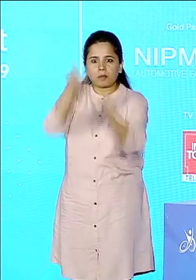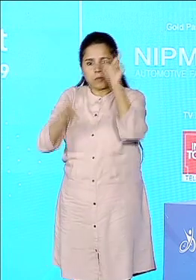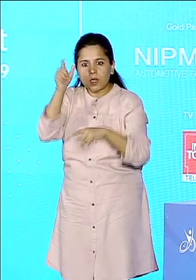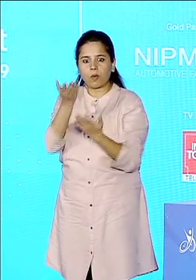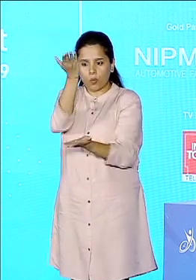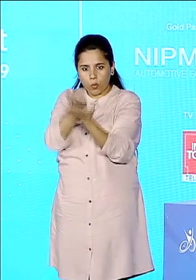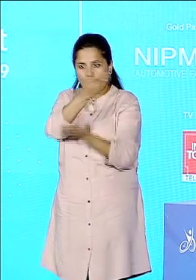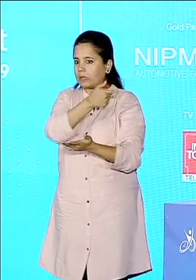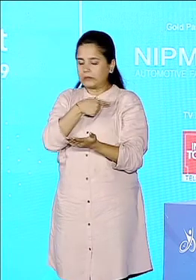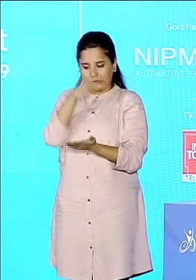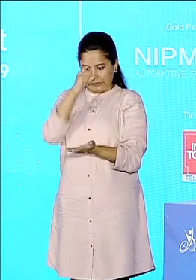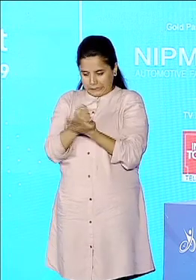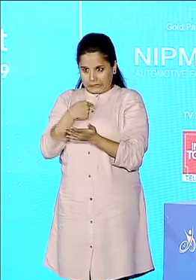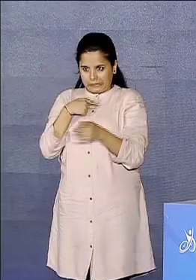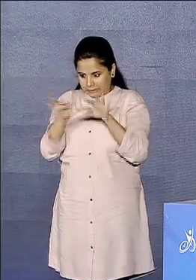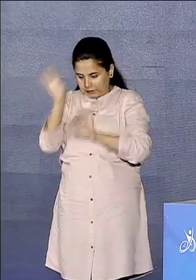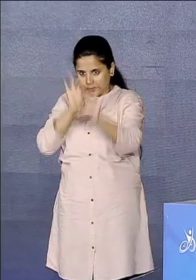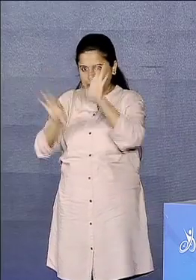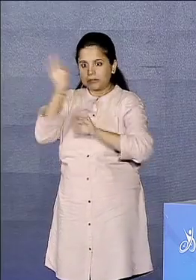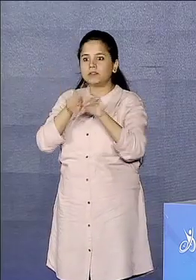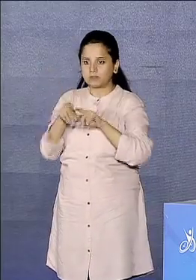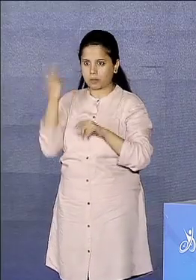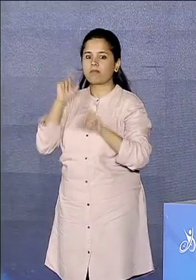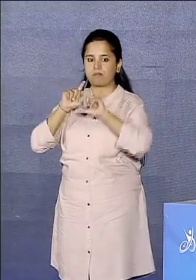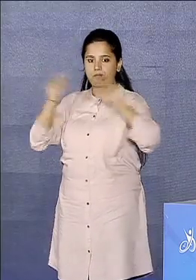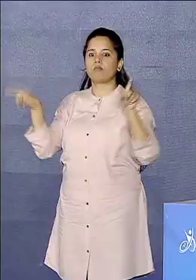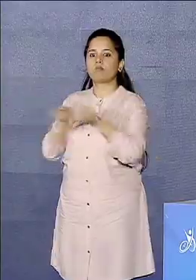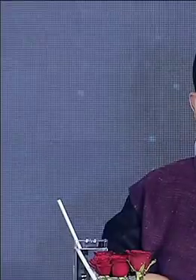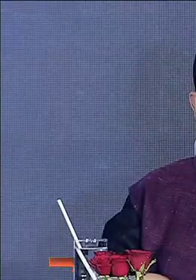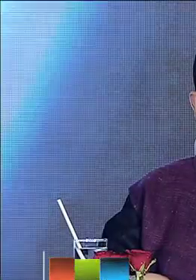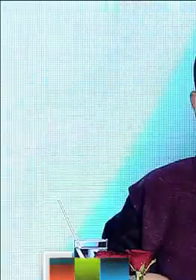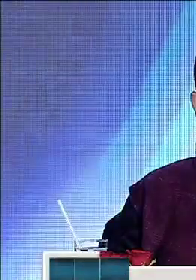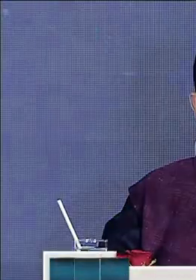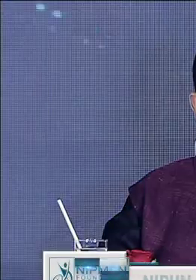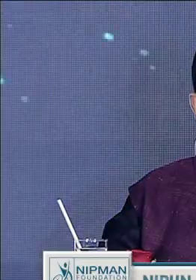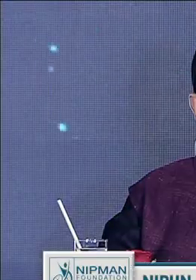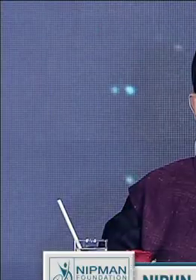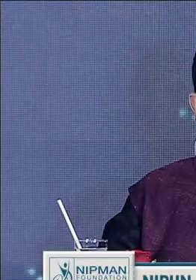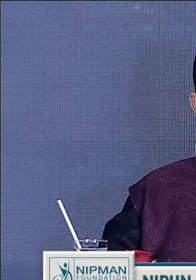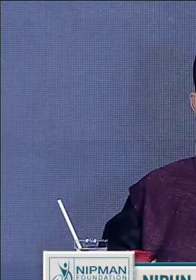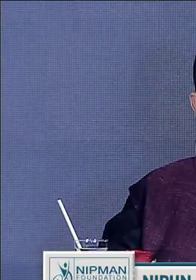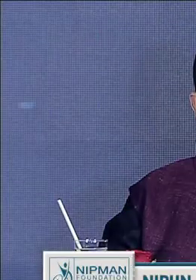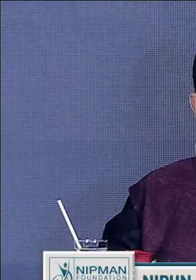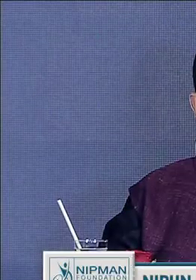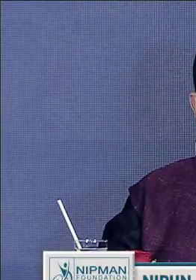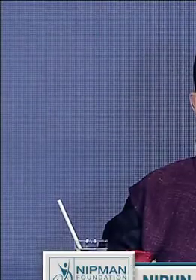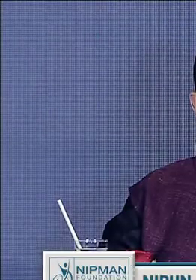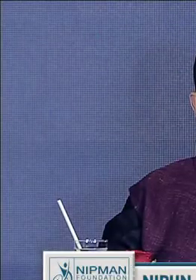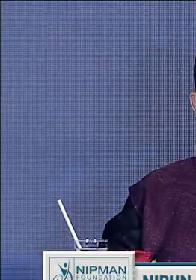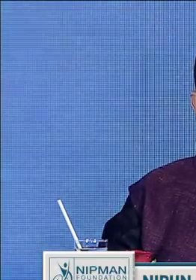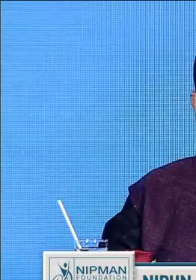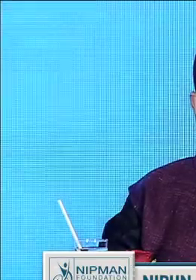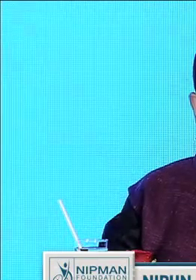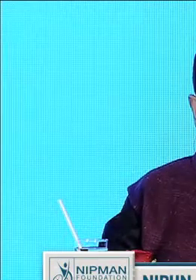application. The finalists went into a grand jury, which selected the final winners, and each and every winner was then audited by Ernst &